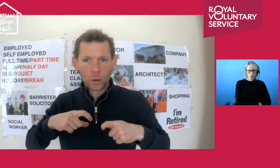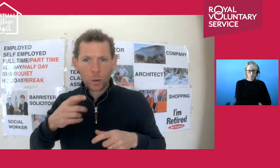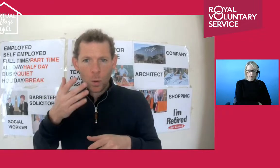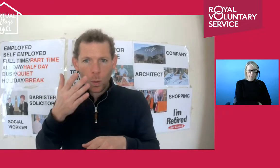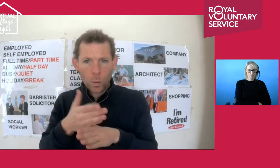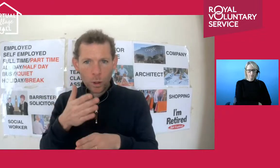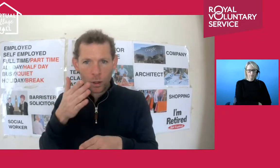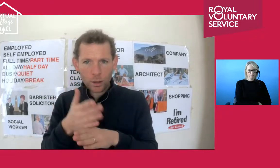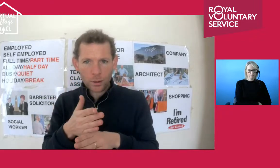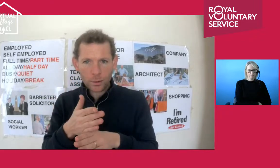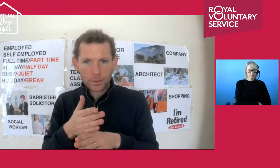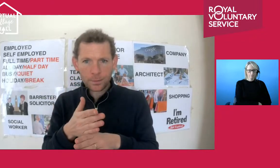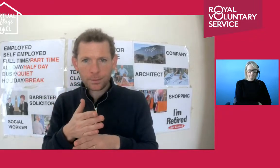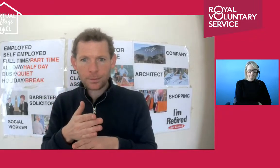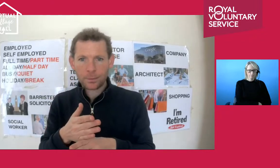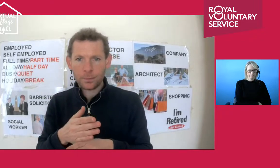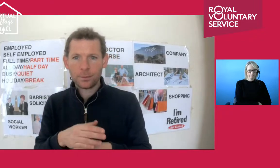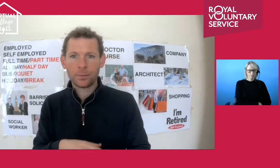social worker,